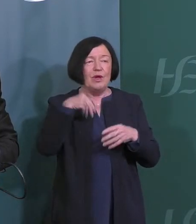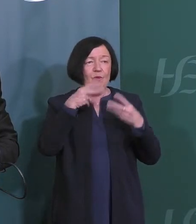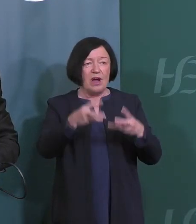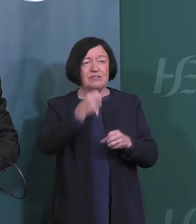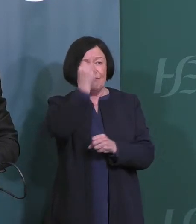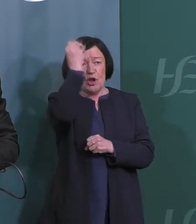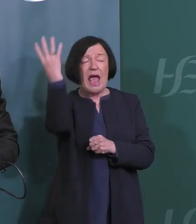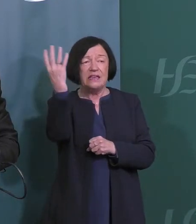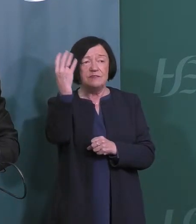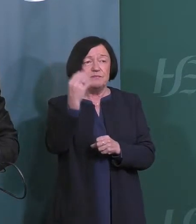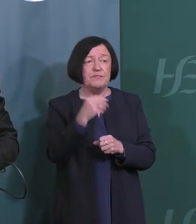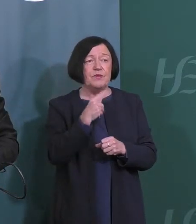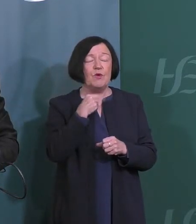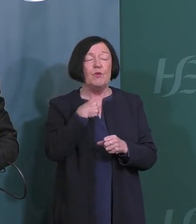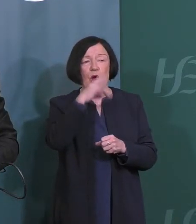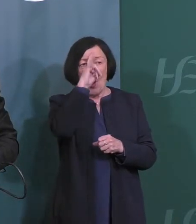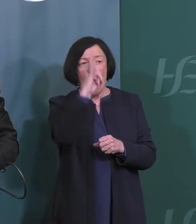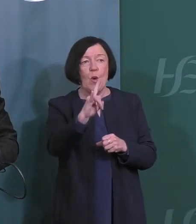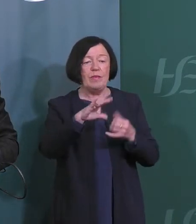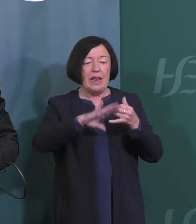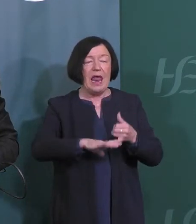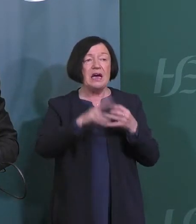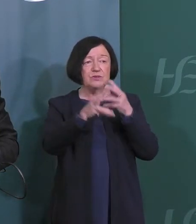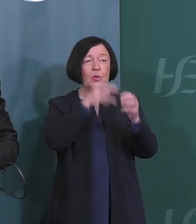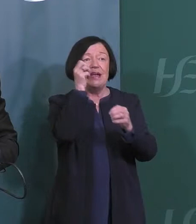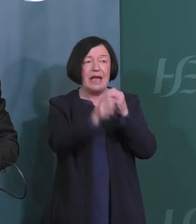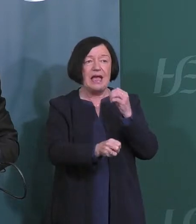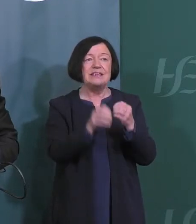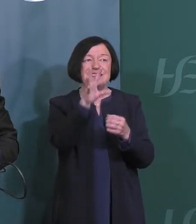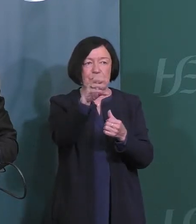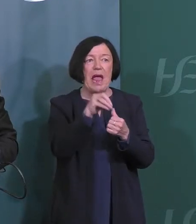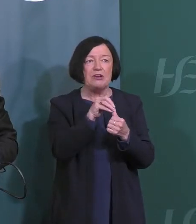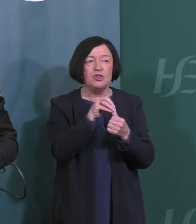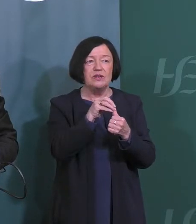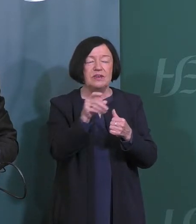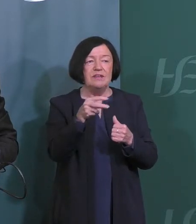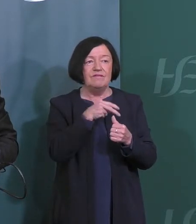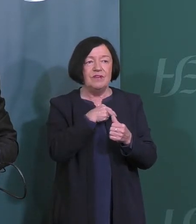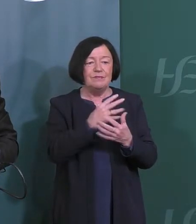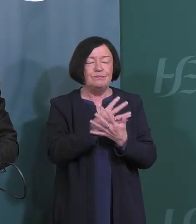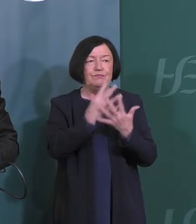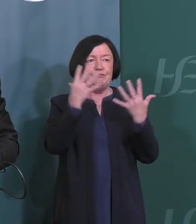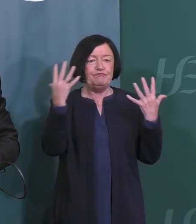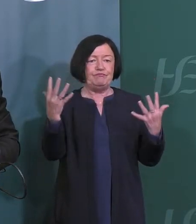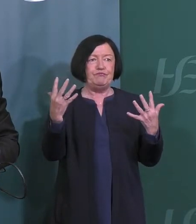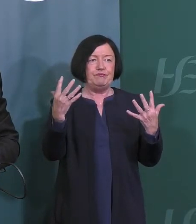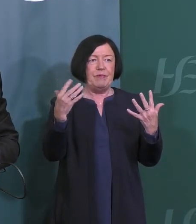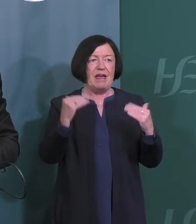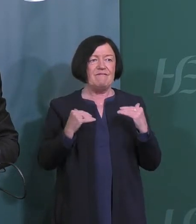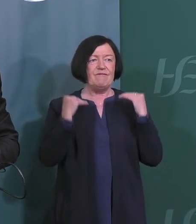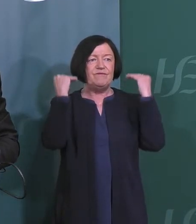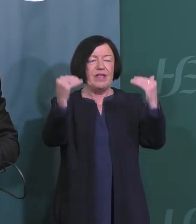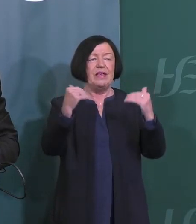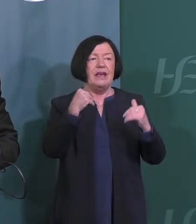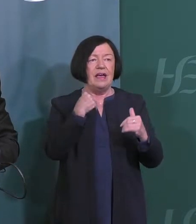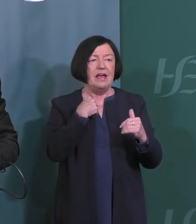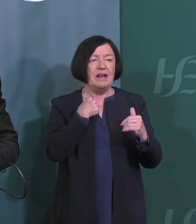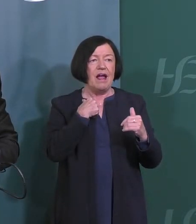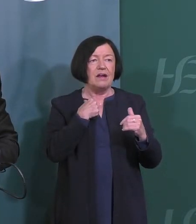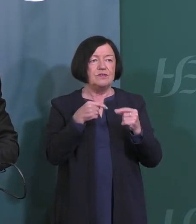forget. But we do hope the last weekend in particular was a very significant milestone in our